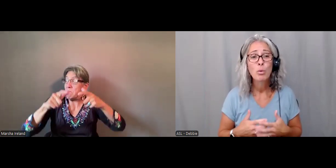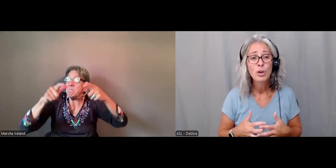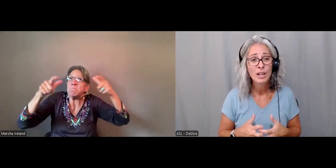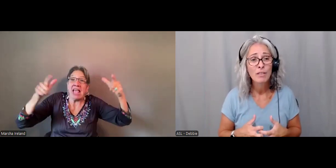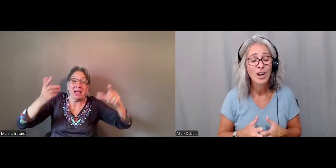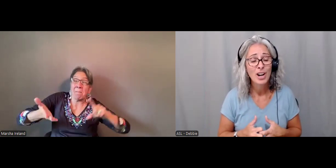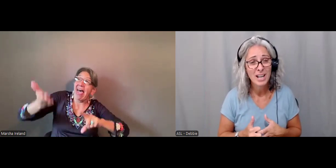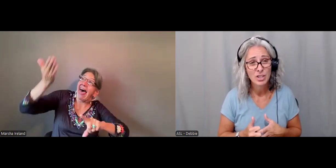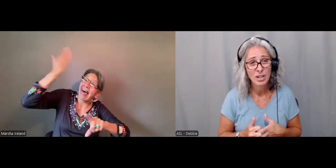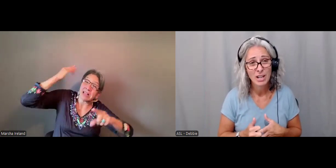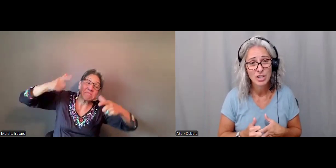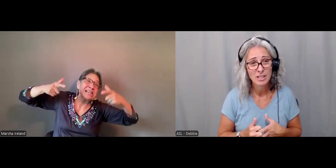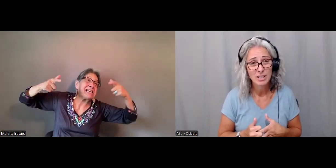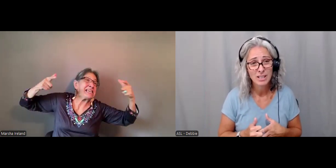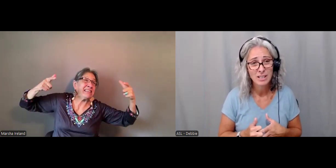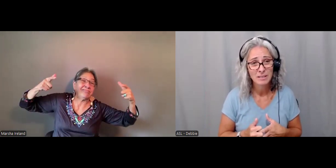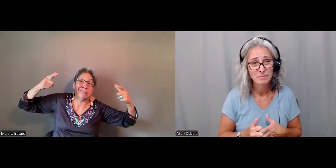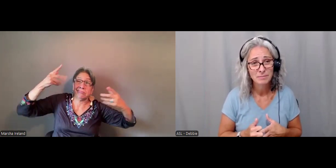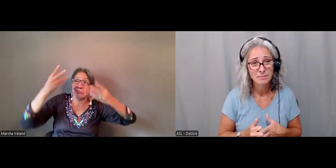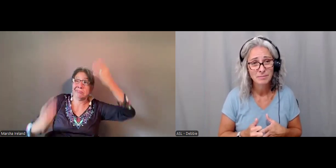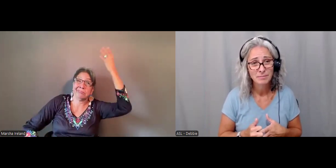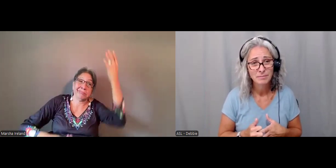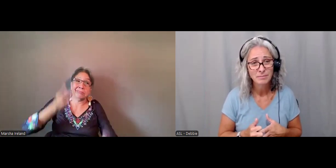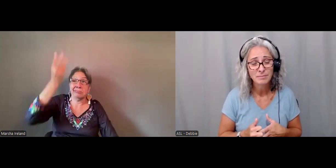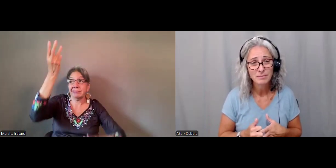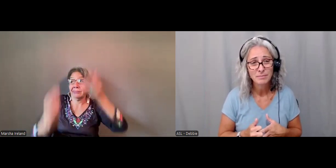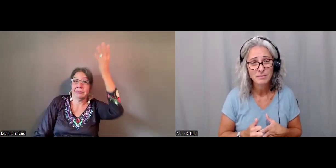I worry for our next generations.